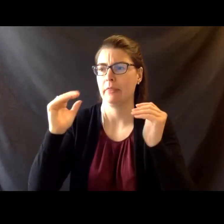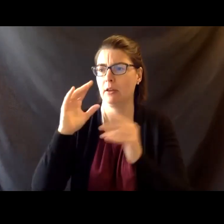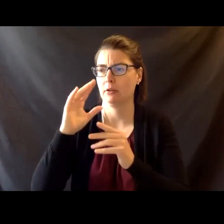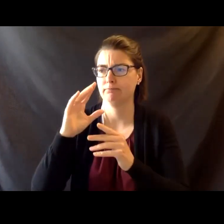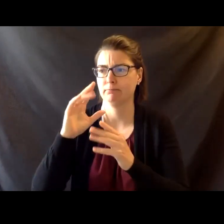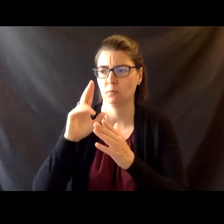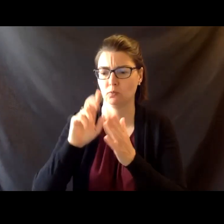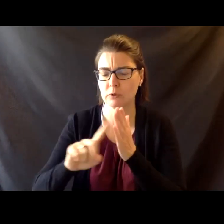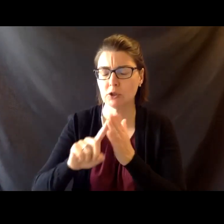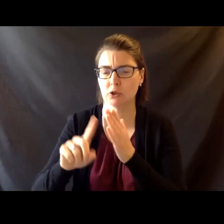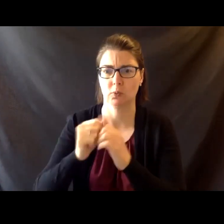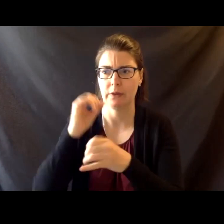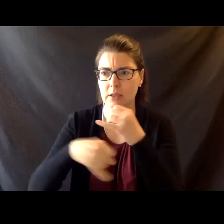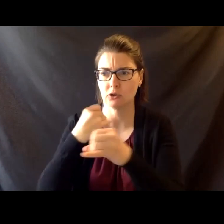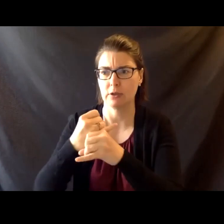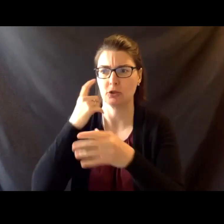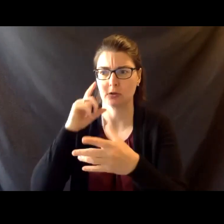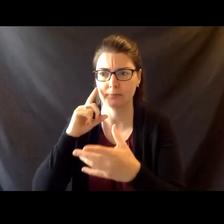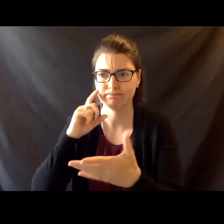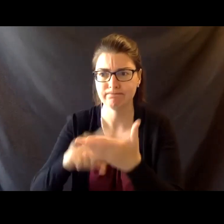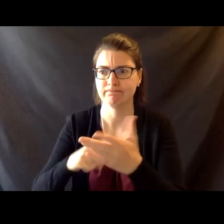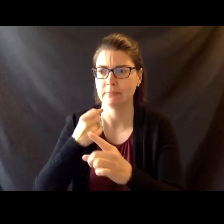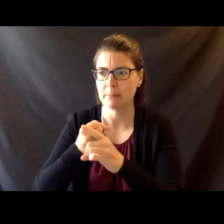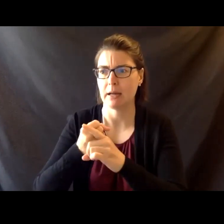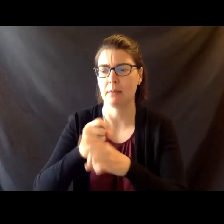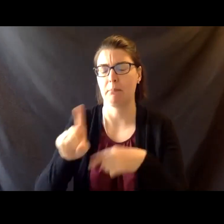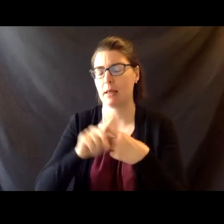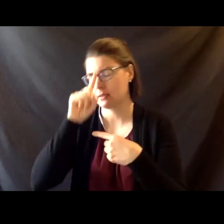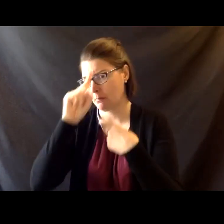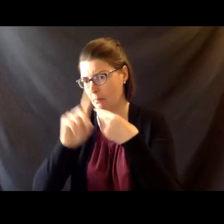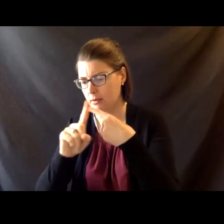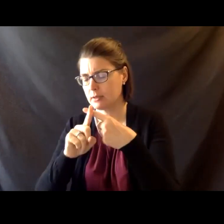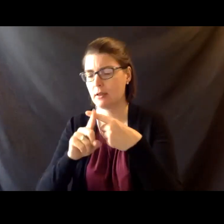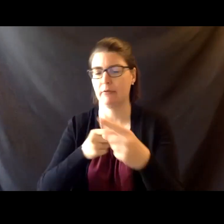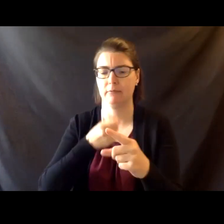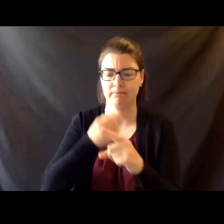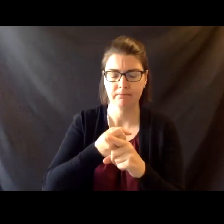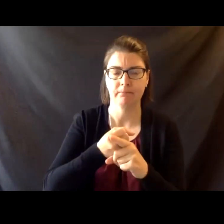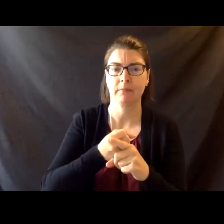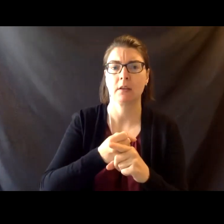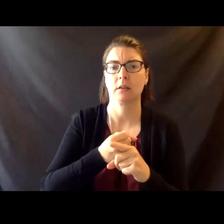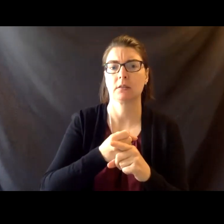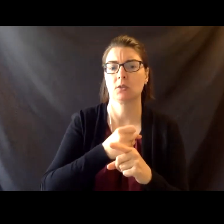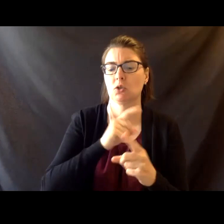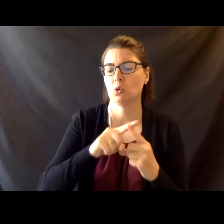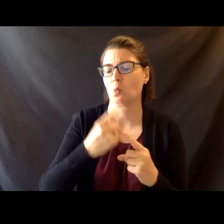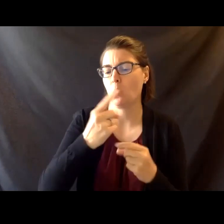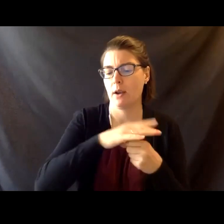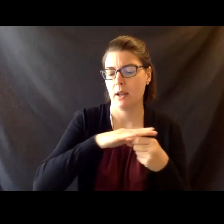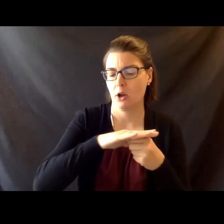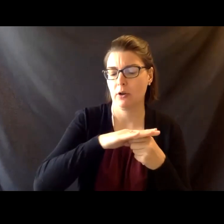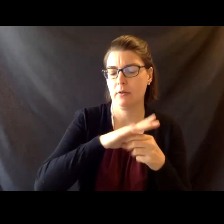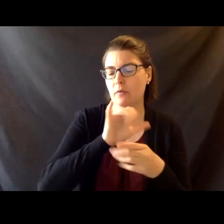excellence while significantly and positively contributing to one or more aspects of the York University community's intellectual